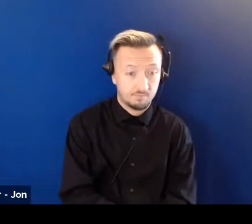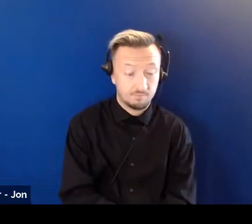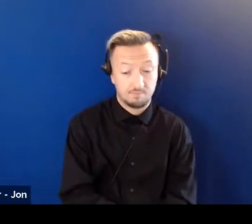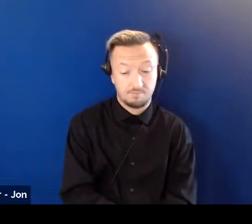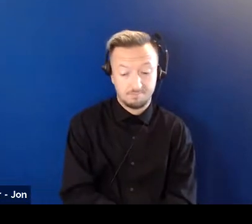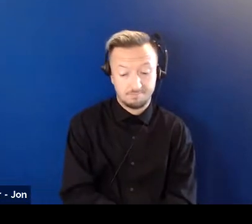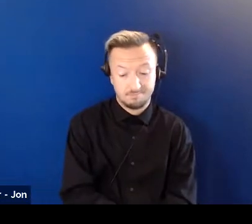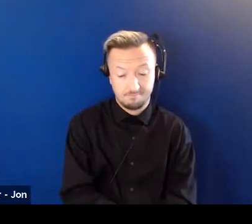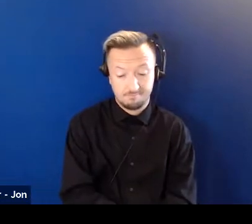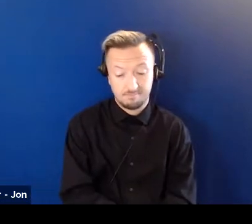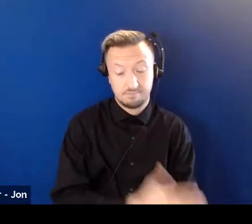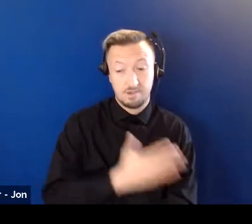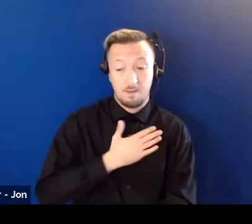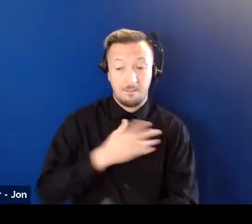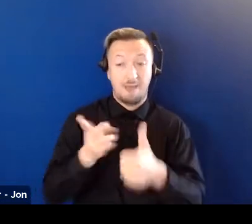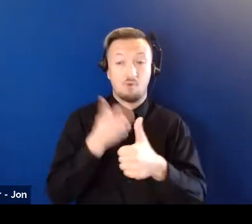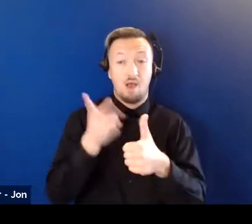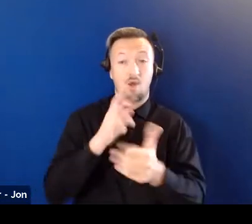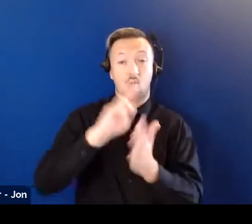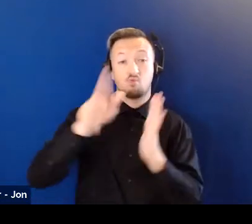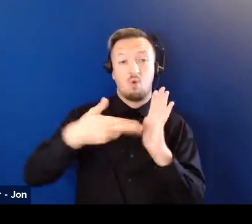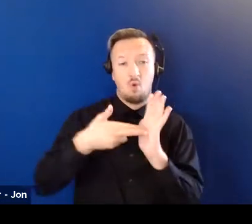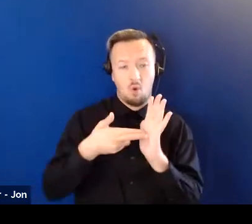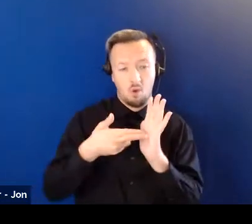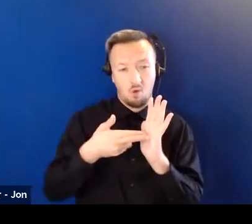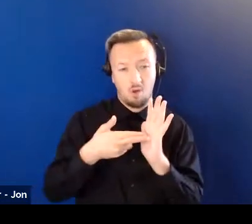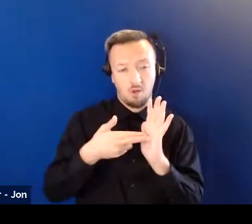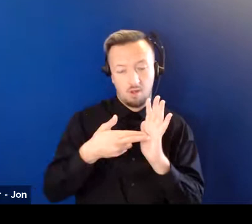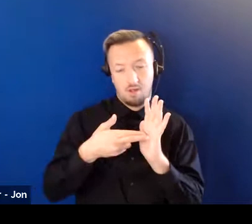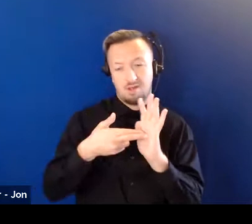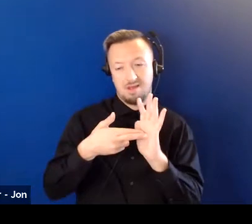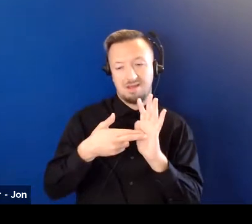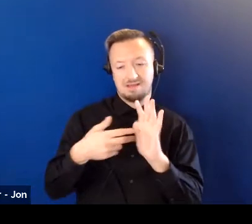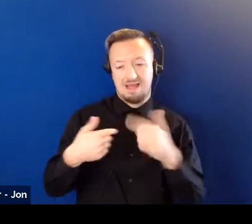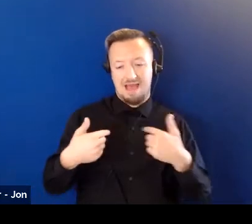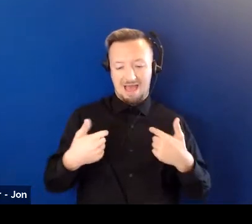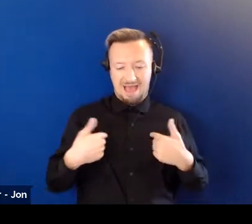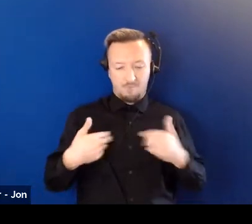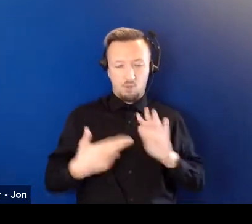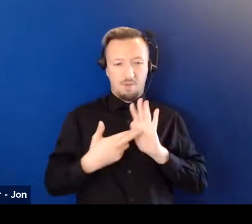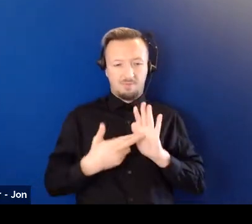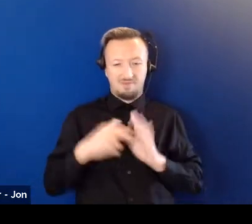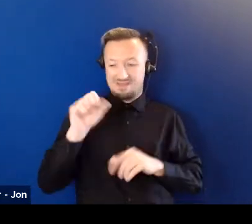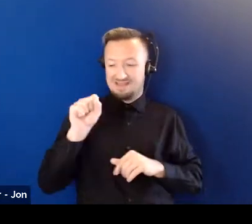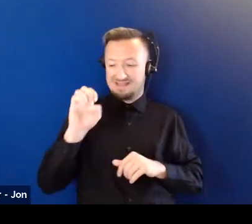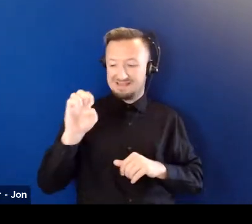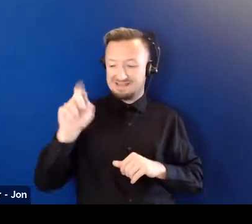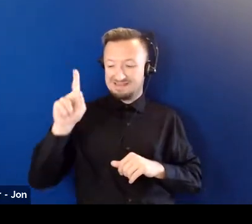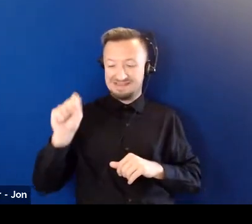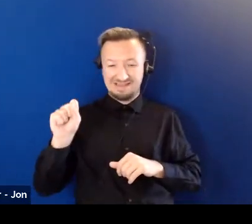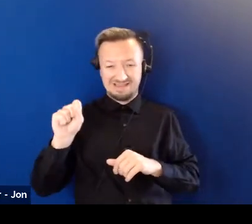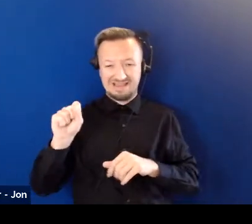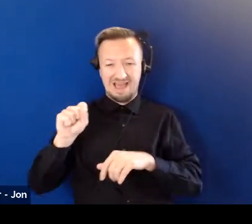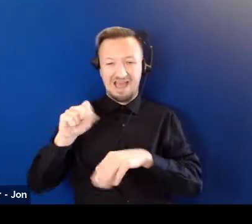role is being a representative to the CIL and the SEEKS Advisory Committee. So I sit on the SEEKS Advisory Committee as a